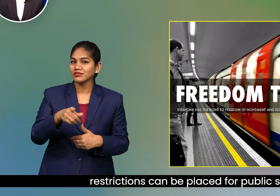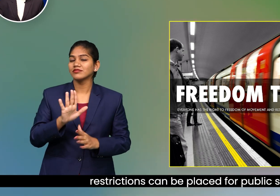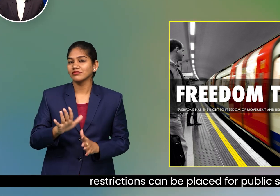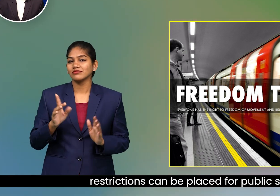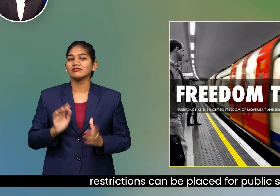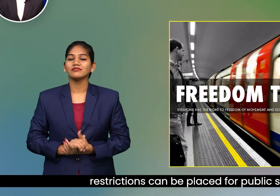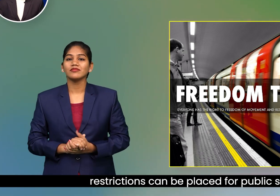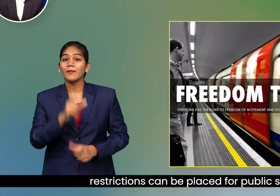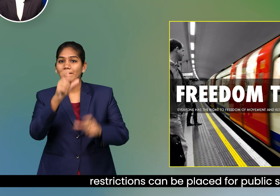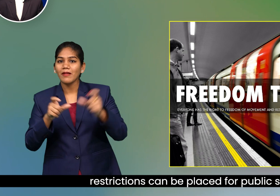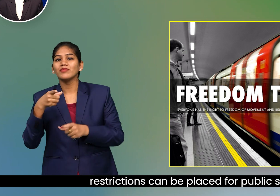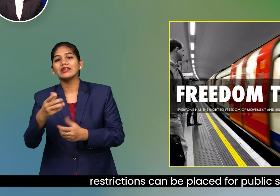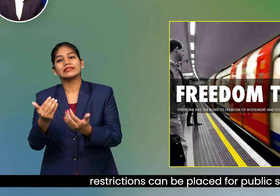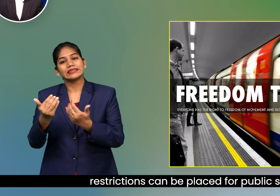for public safety.